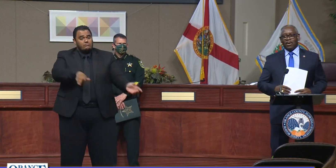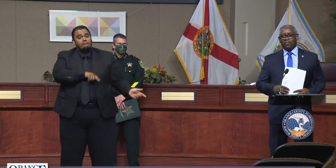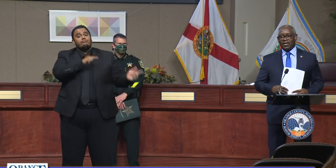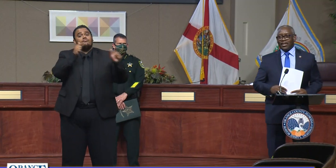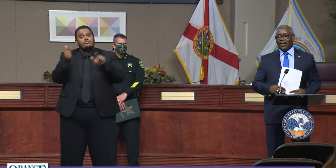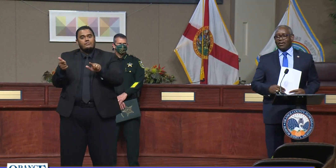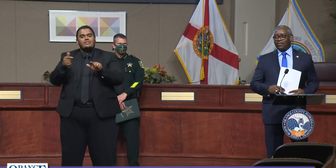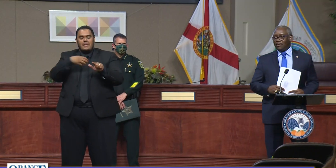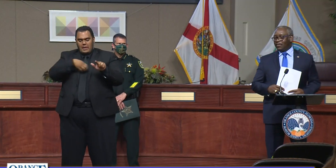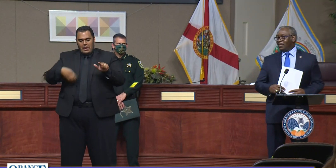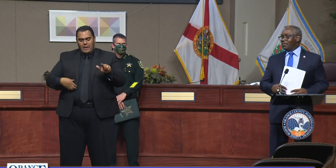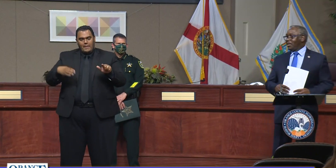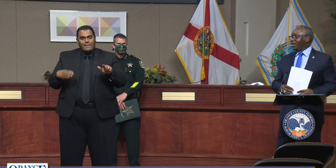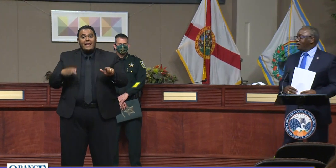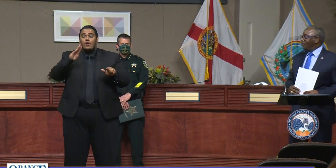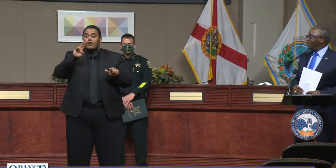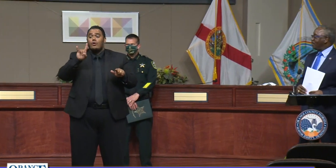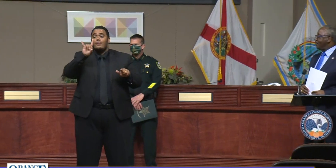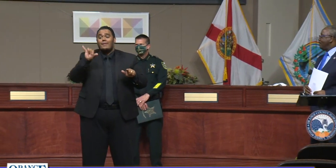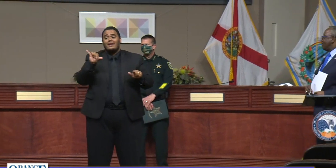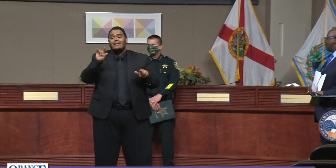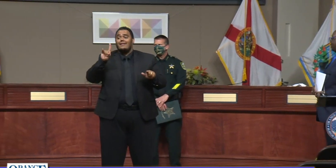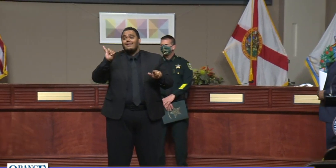Mayor Buddy Dyer of the City of Orlando.